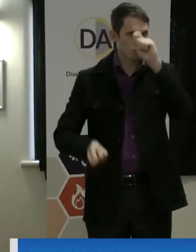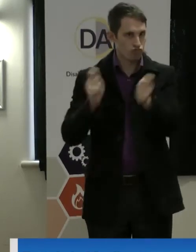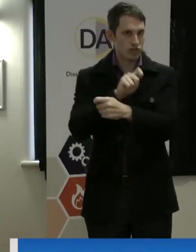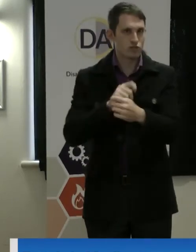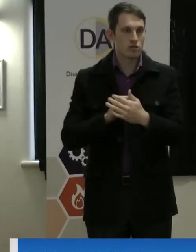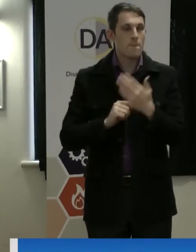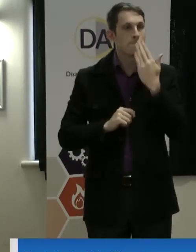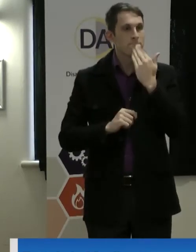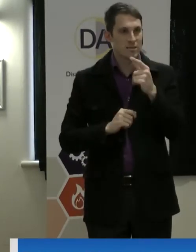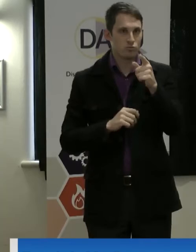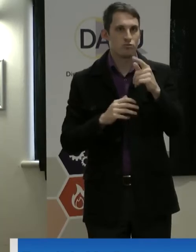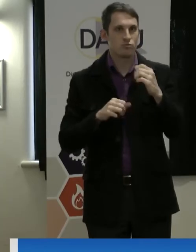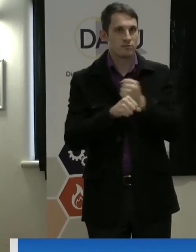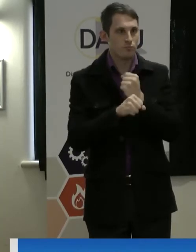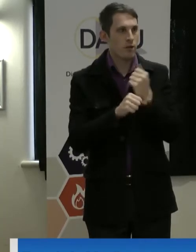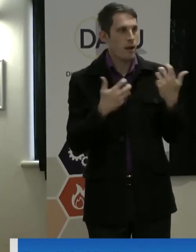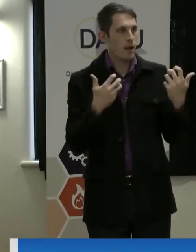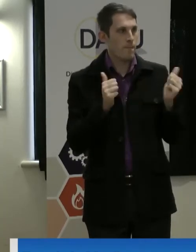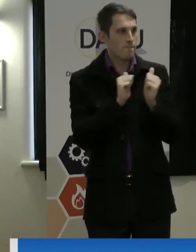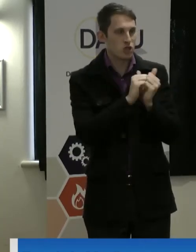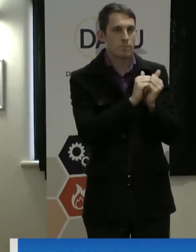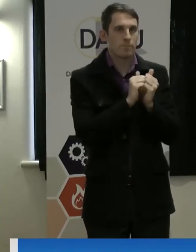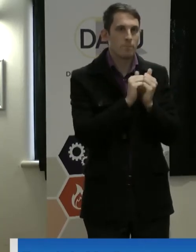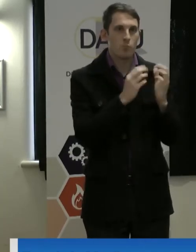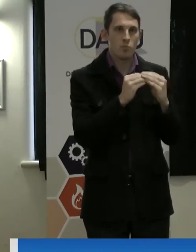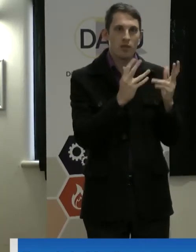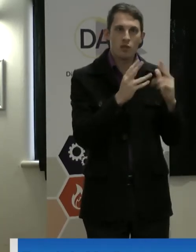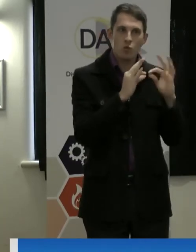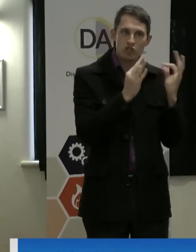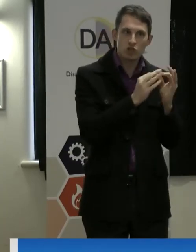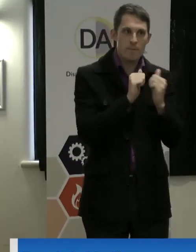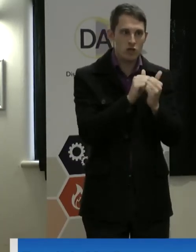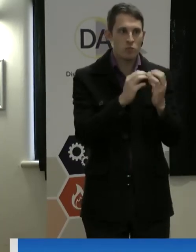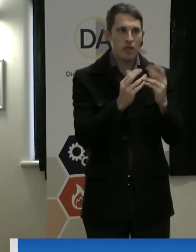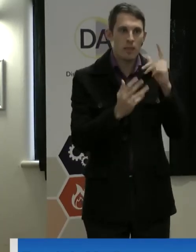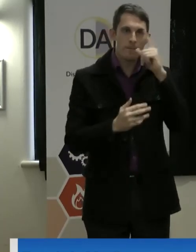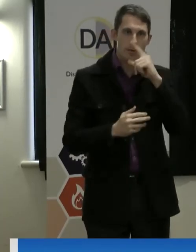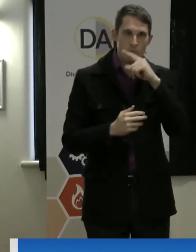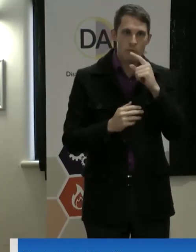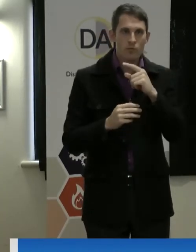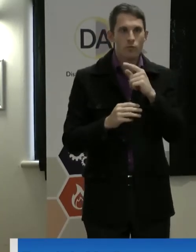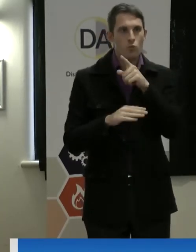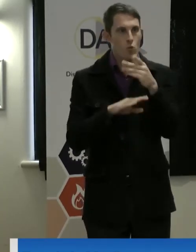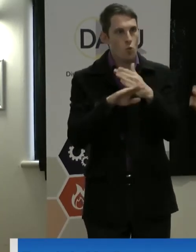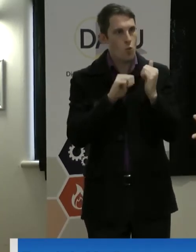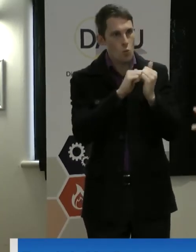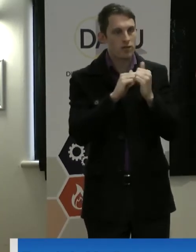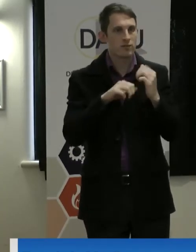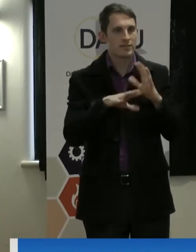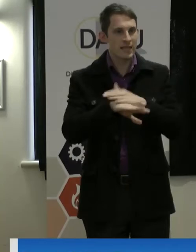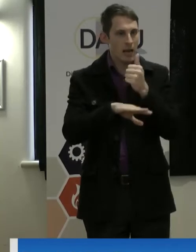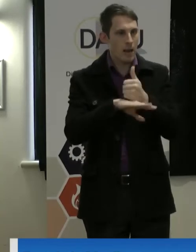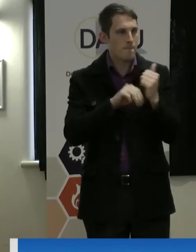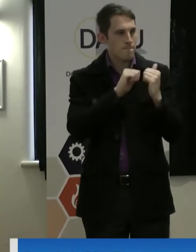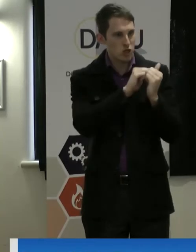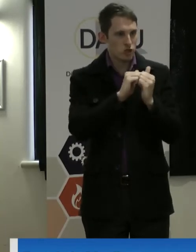form partnerships with people. Form partnerships with other organisations that you work with, that you know hold